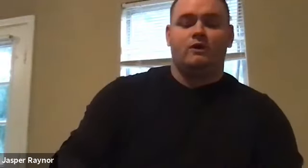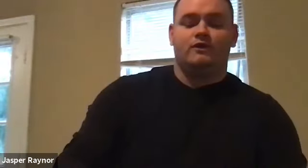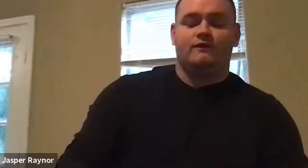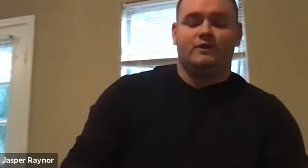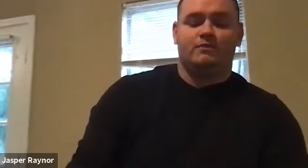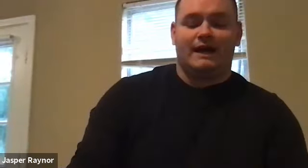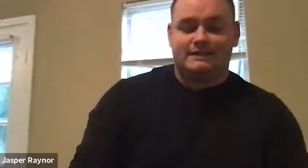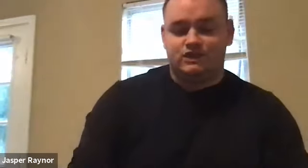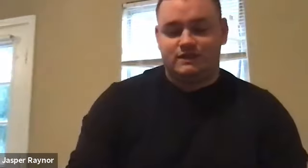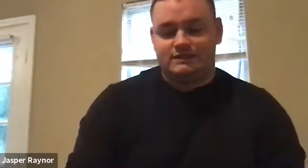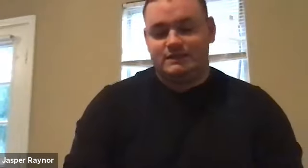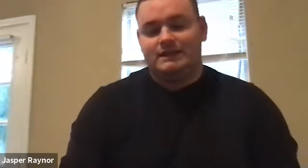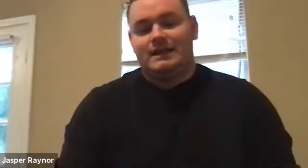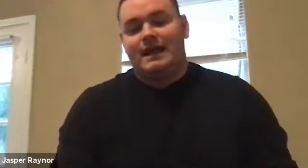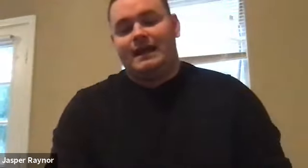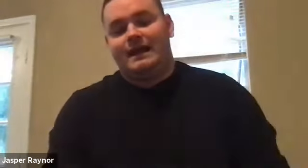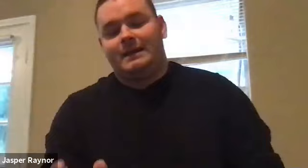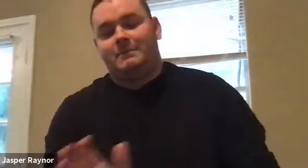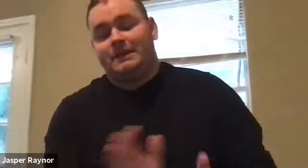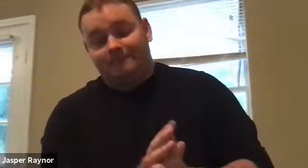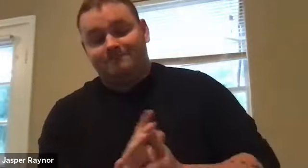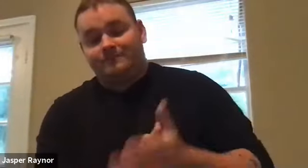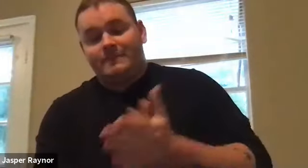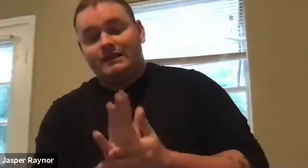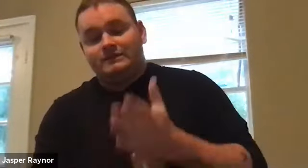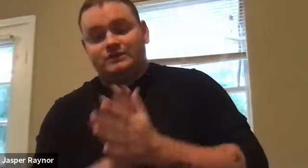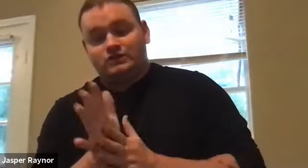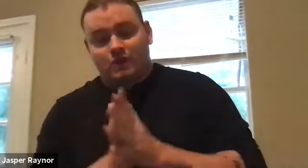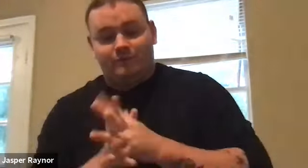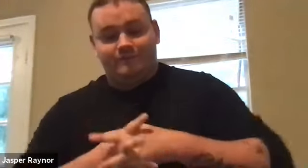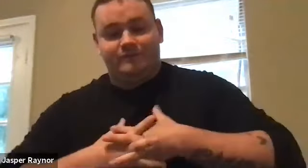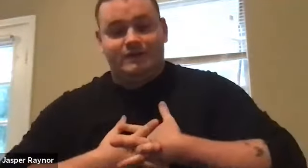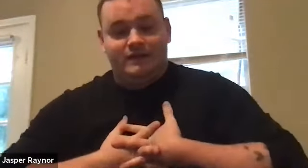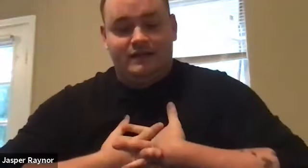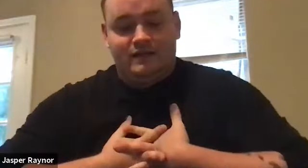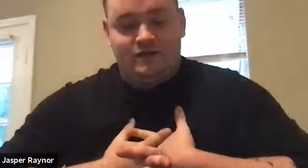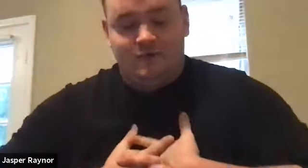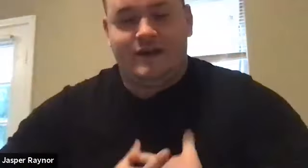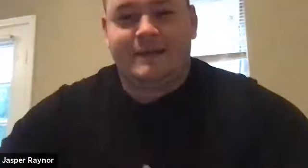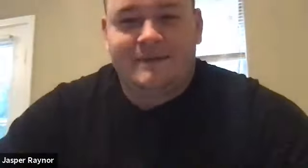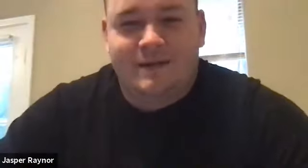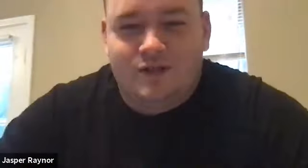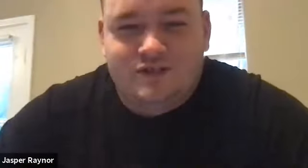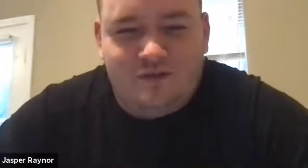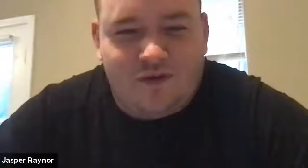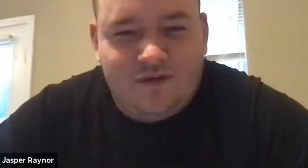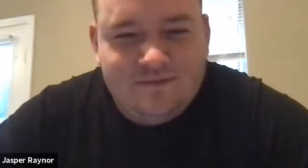over a few practice sheets. But yeah, so are we ready? Any questions so far?